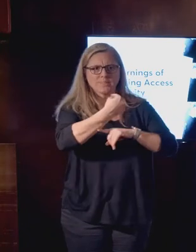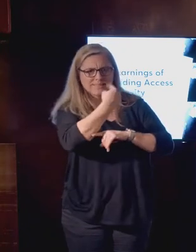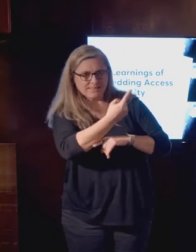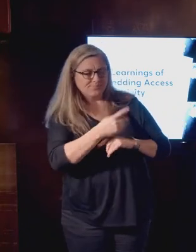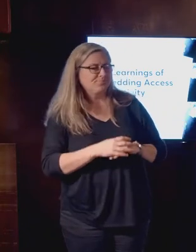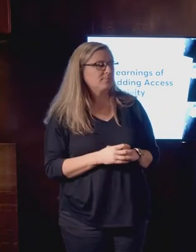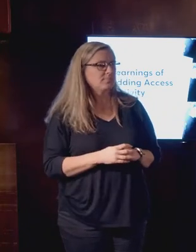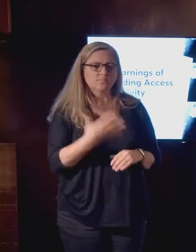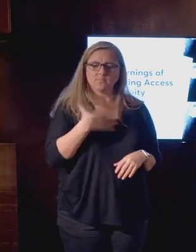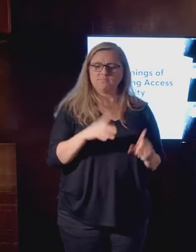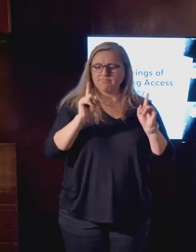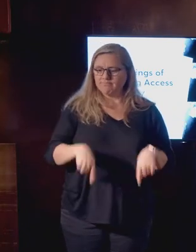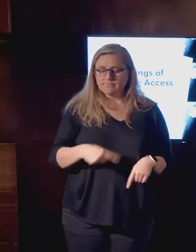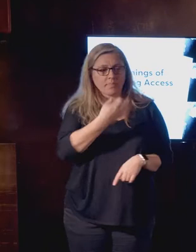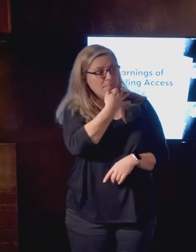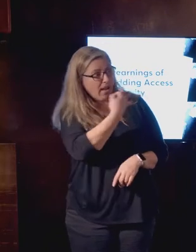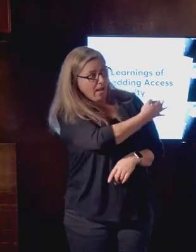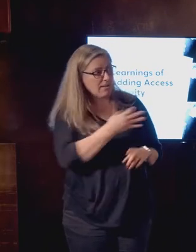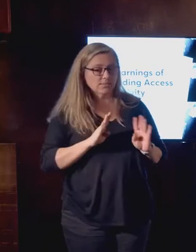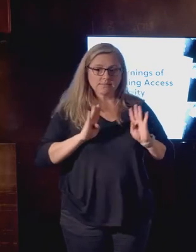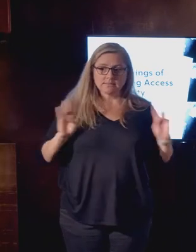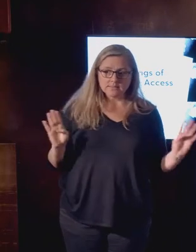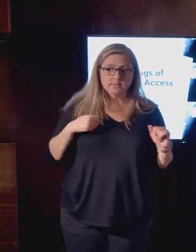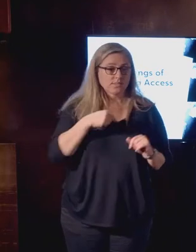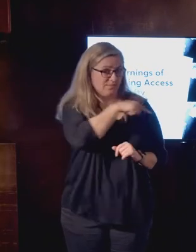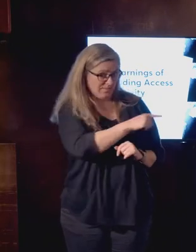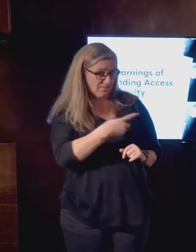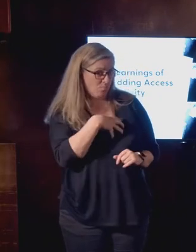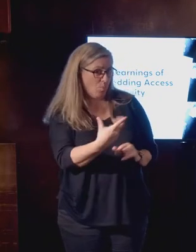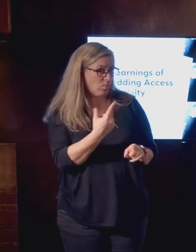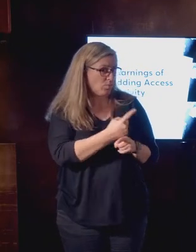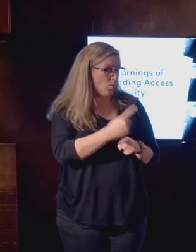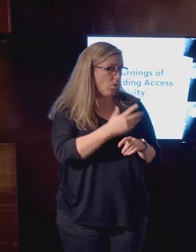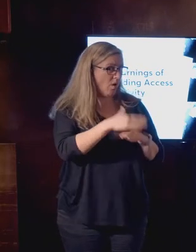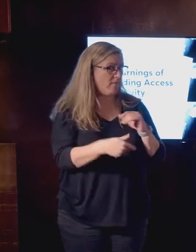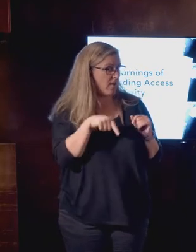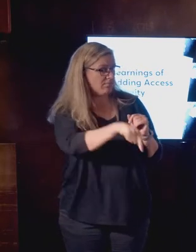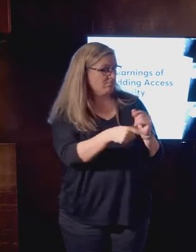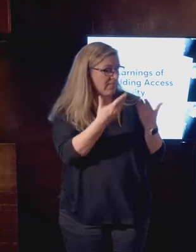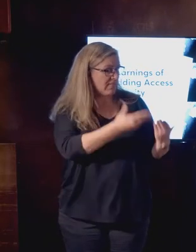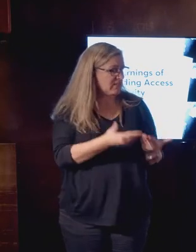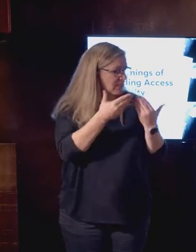talking about, or asking the panel whether they have any further comments on that study.